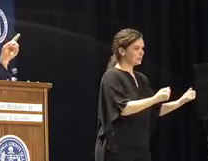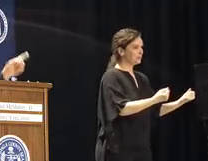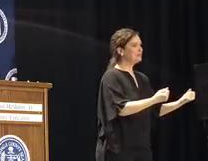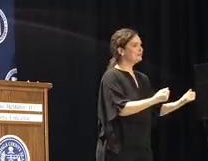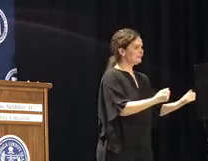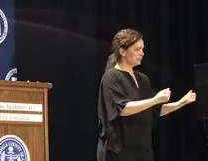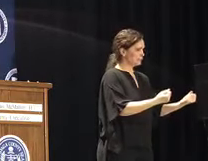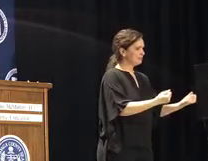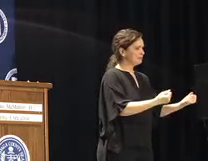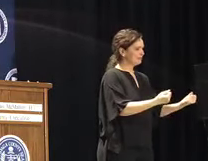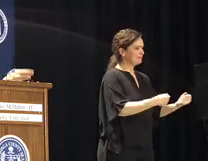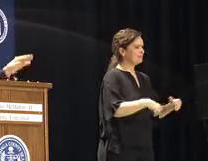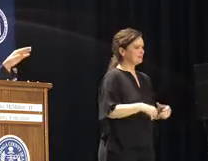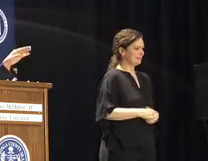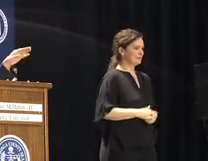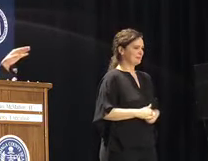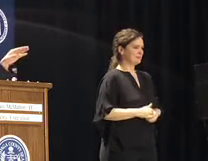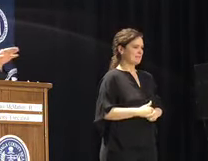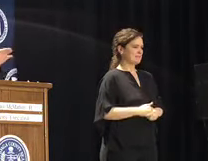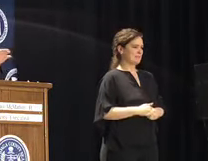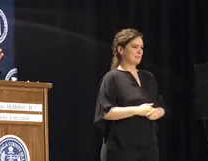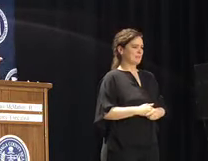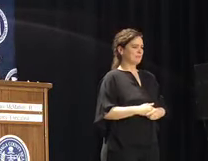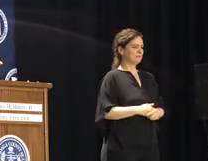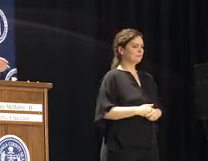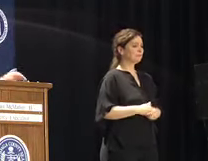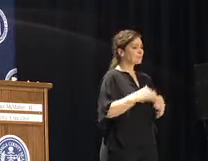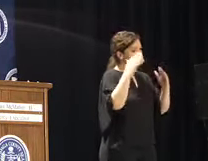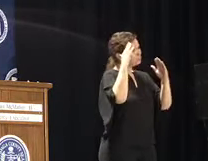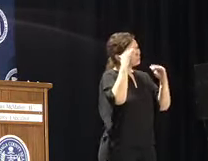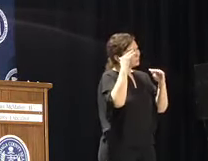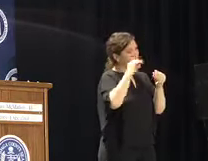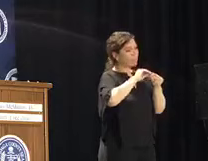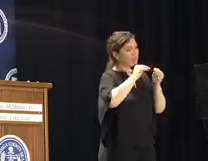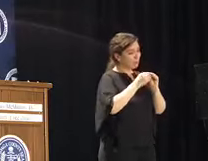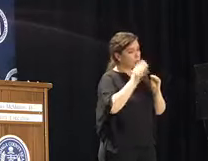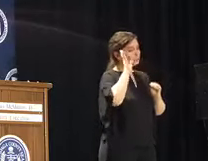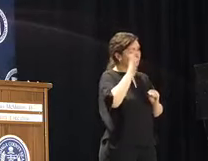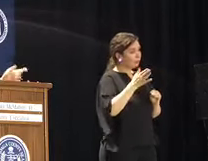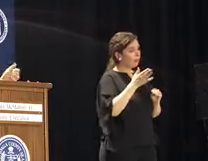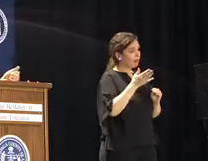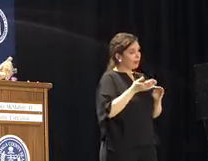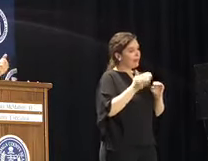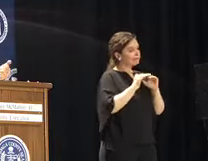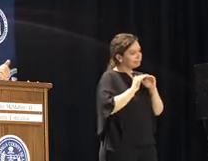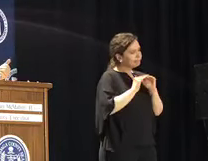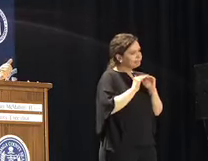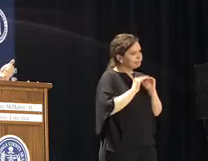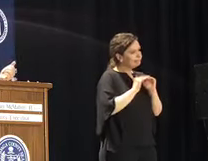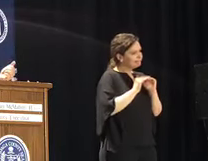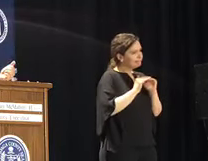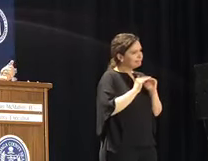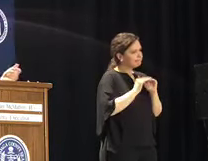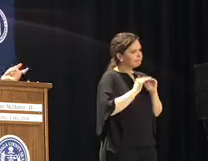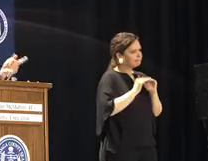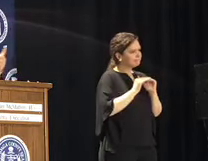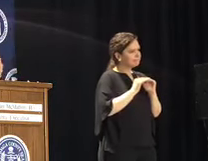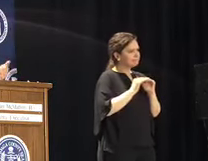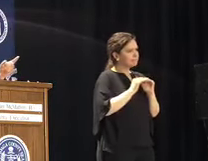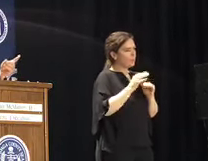higher. But then we're going to be in kind of real time with results. And when you're doing 100 to 150 tests a day